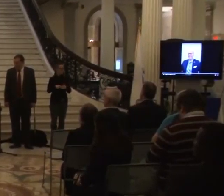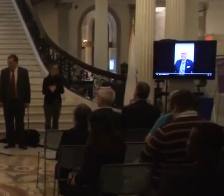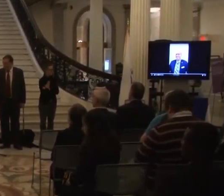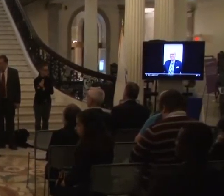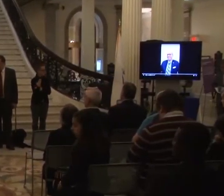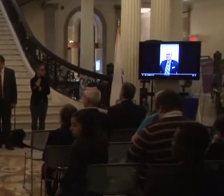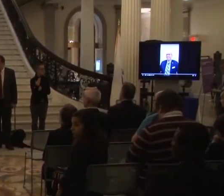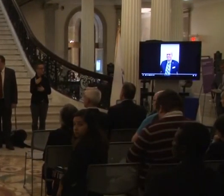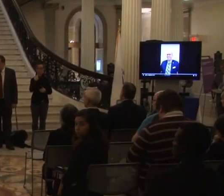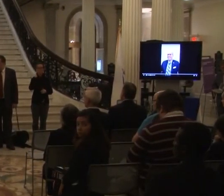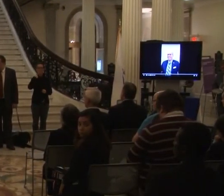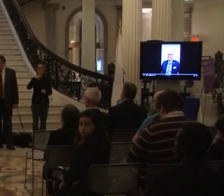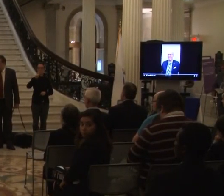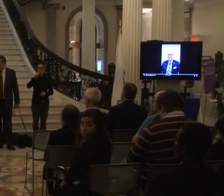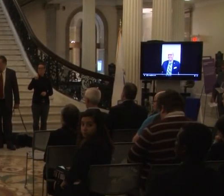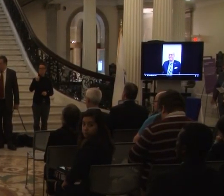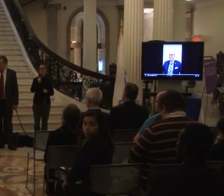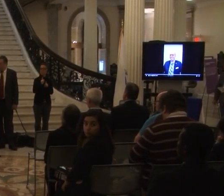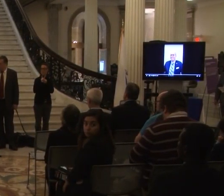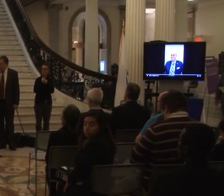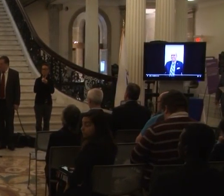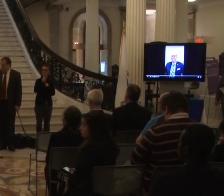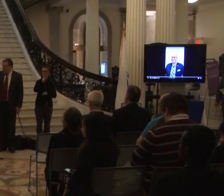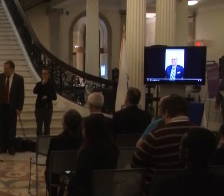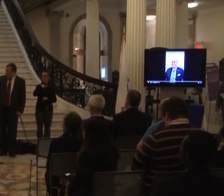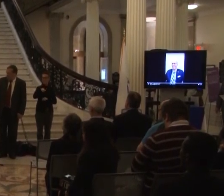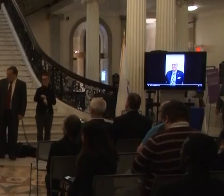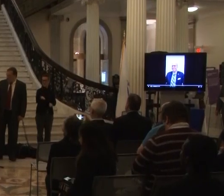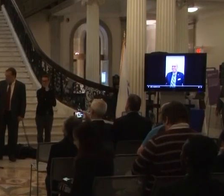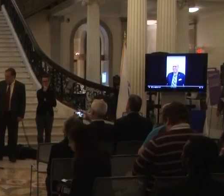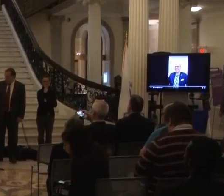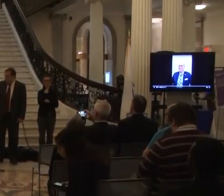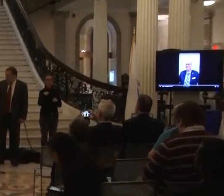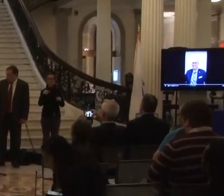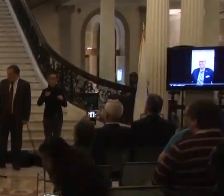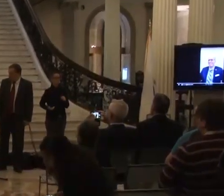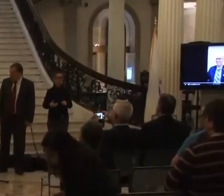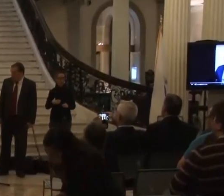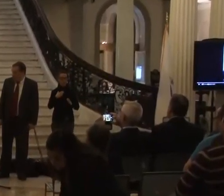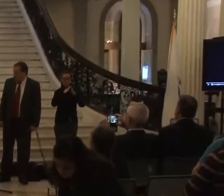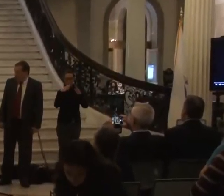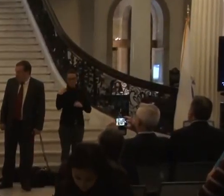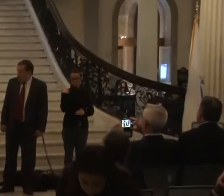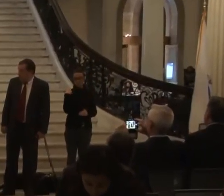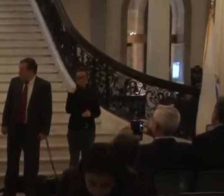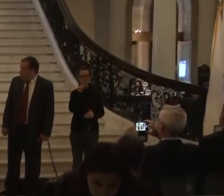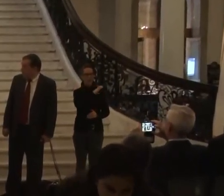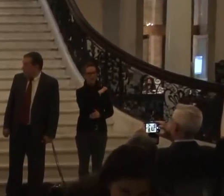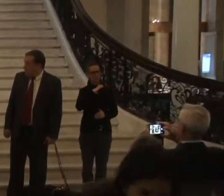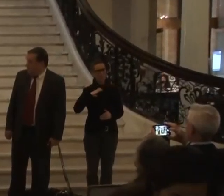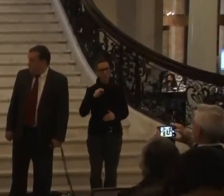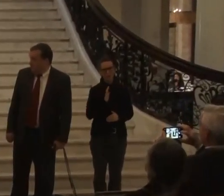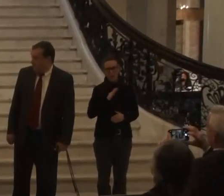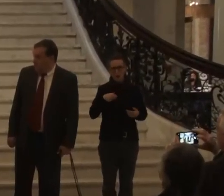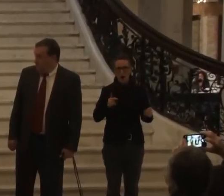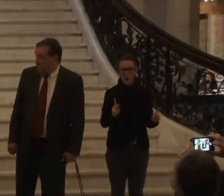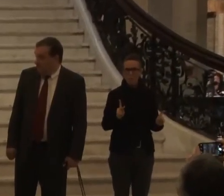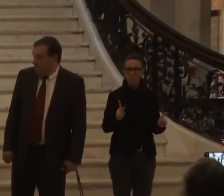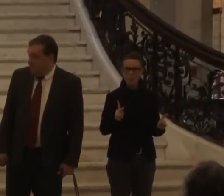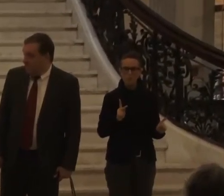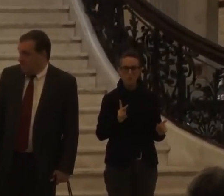for Disability Mentoring Day, and as the House Chair of the committee, it's just been a great opportunity to get